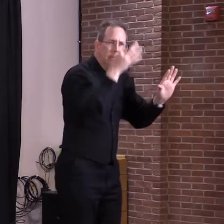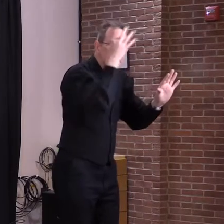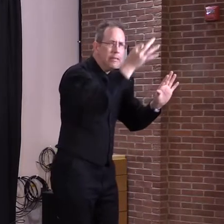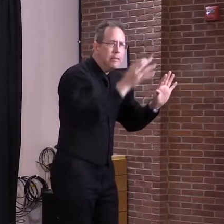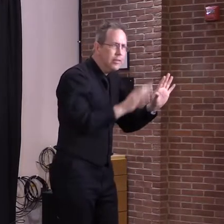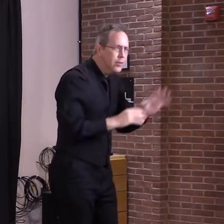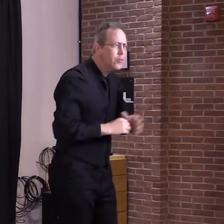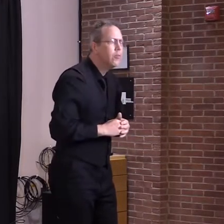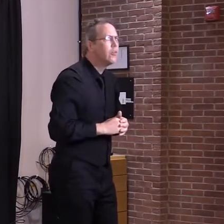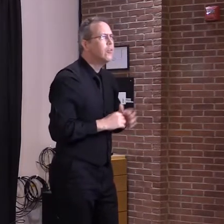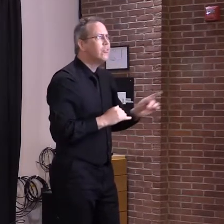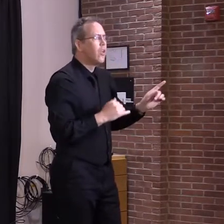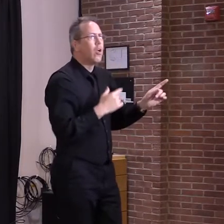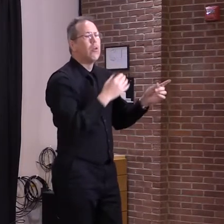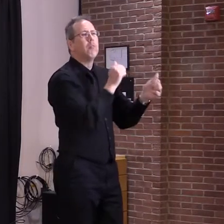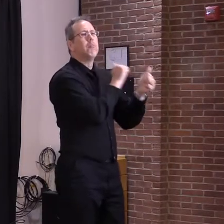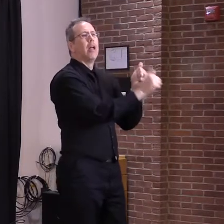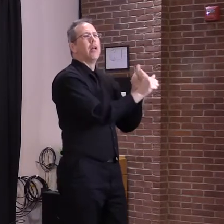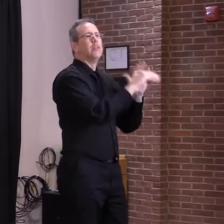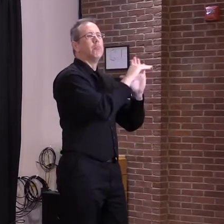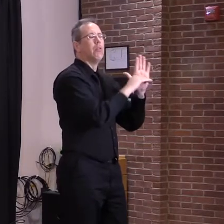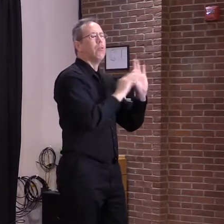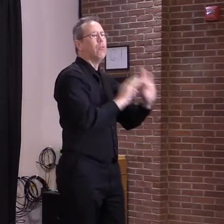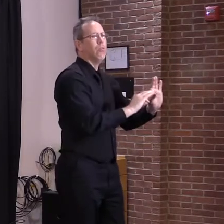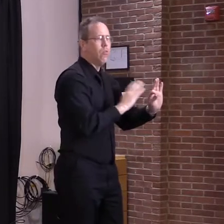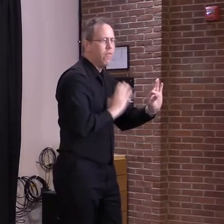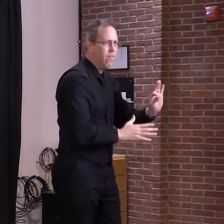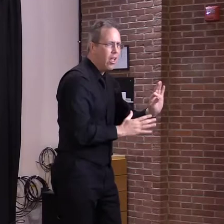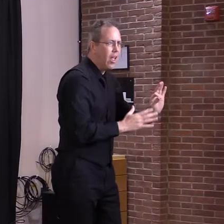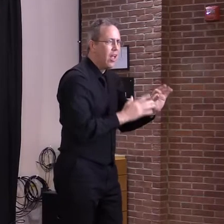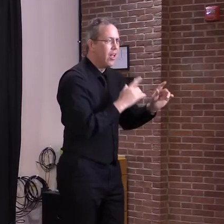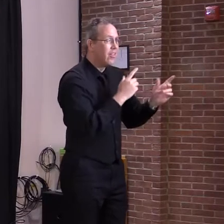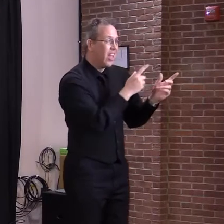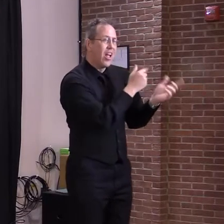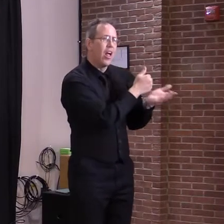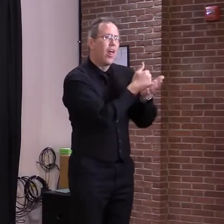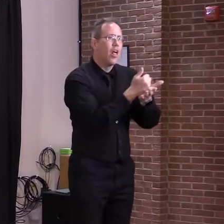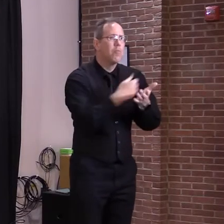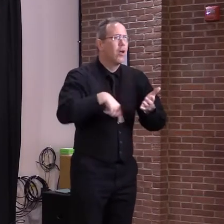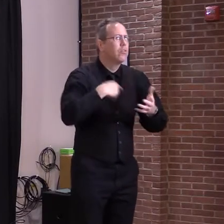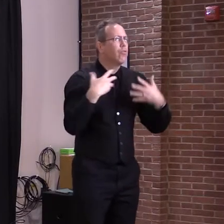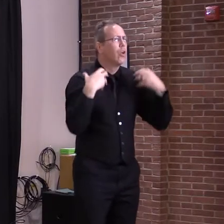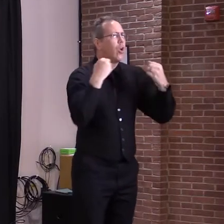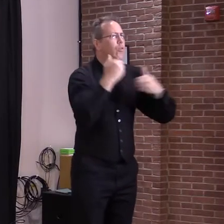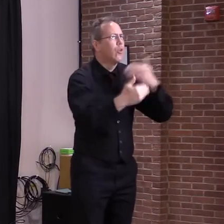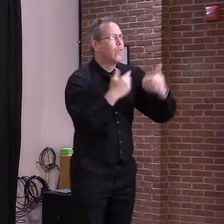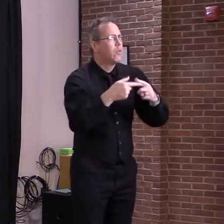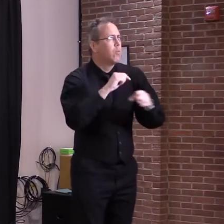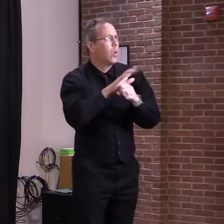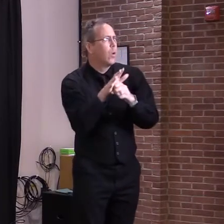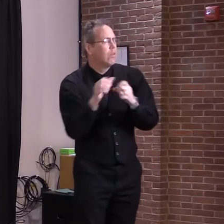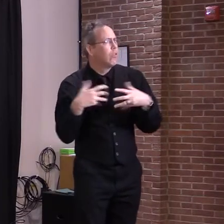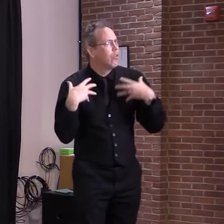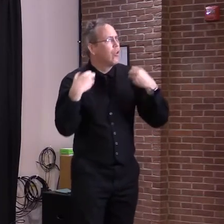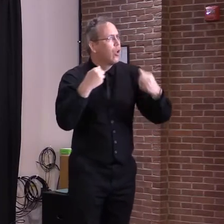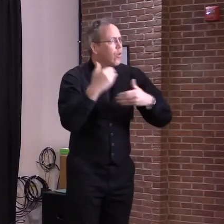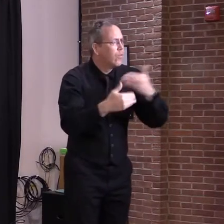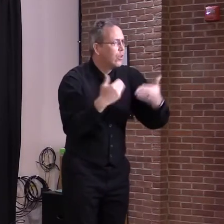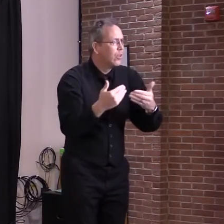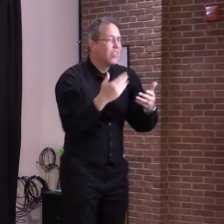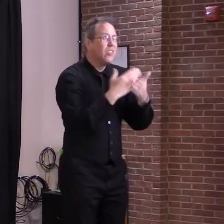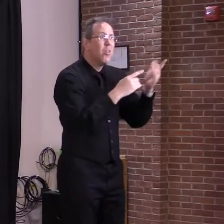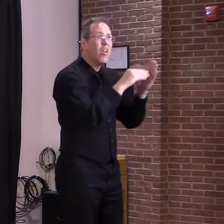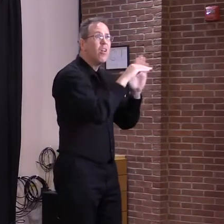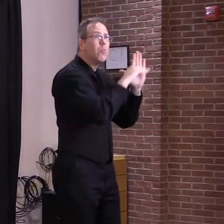Vermont employers and employees recover from the pandemic and grow in the years ahead. $0 to invest in the improvements of